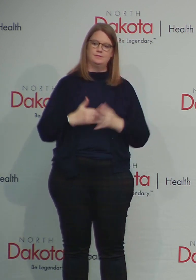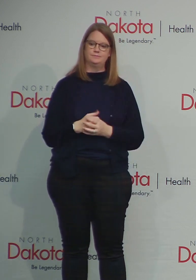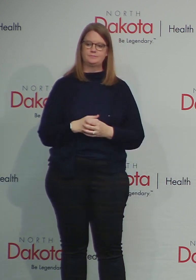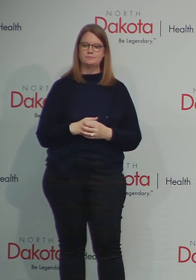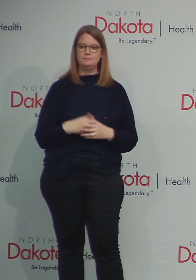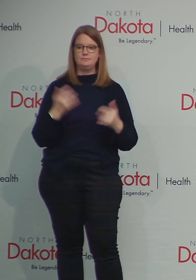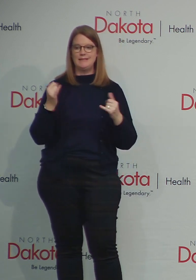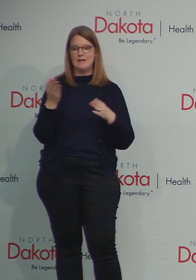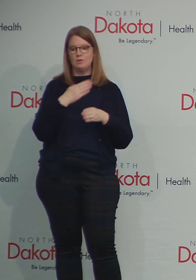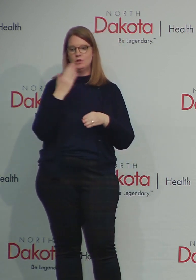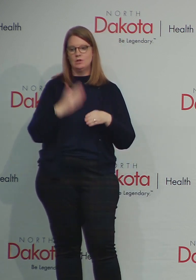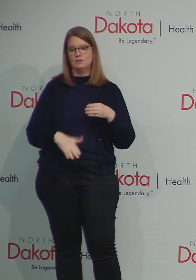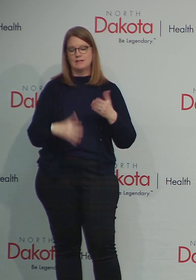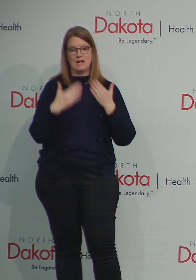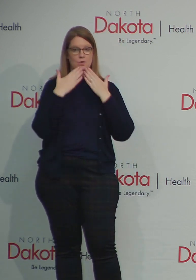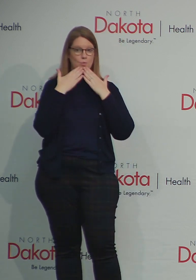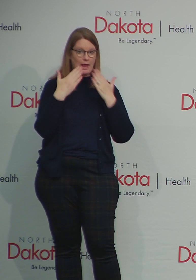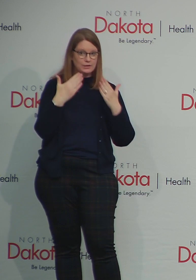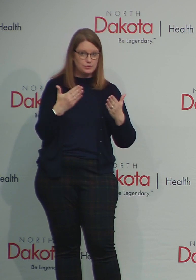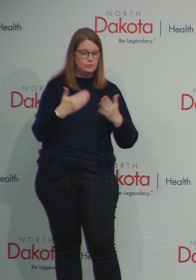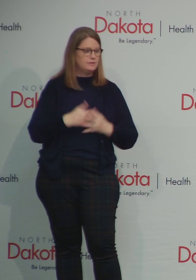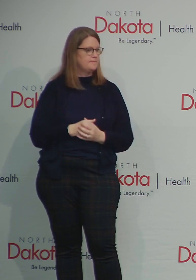In closing on the gratitude quote,